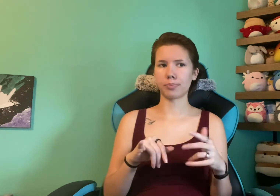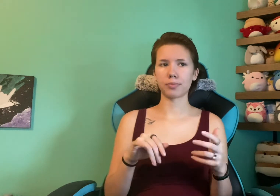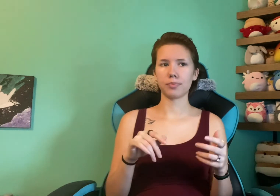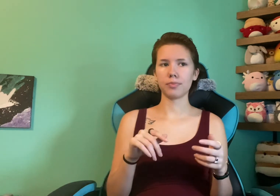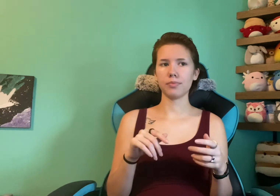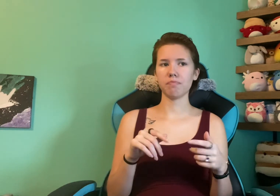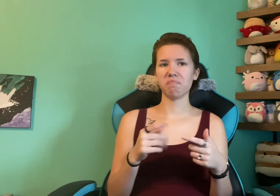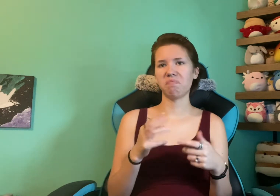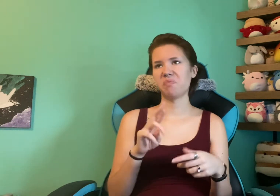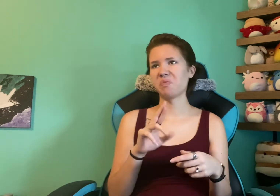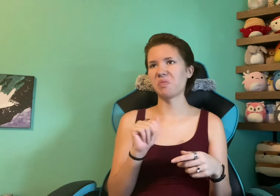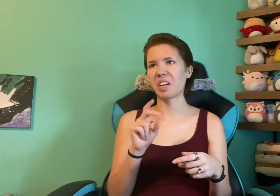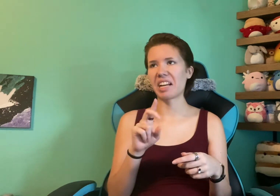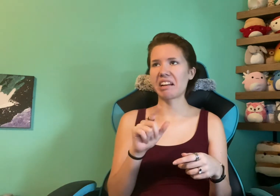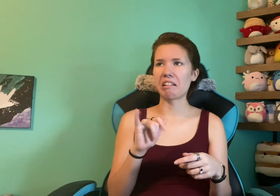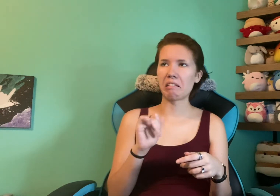They don't reflect each other.